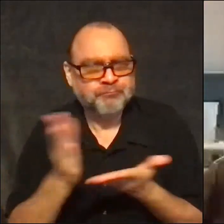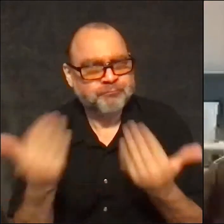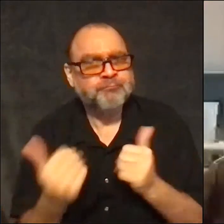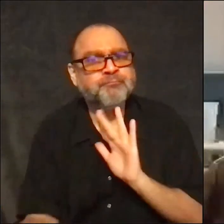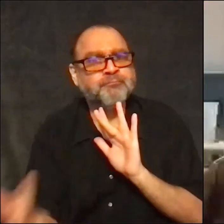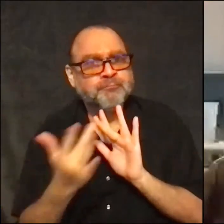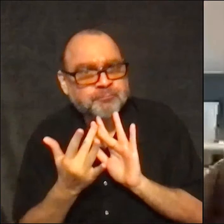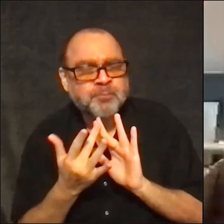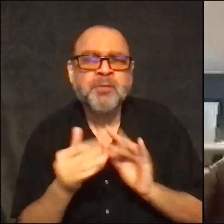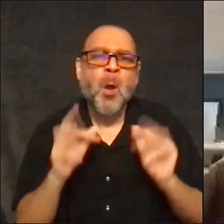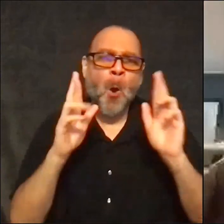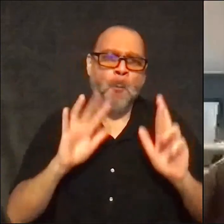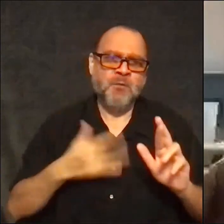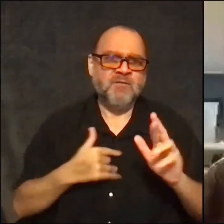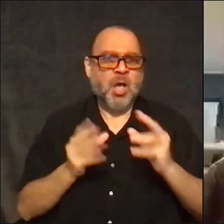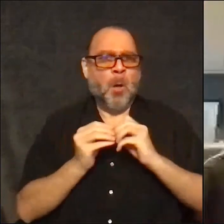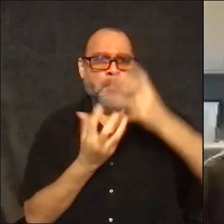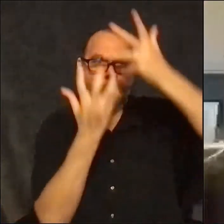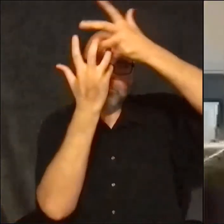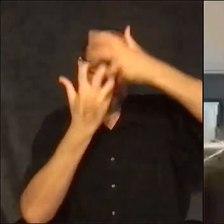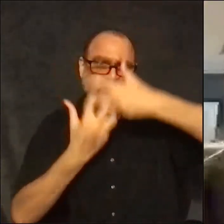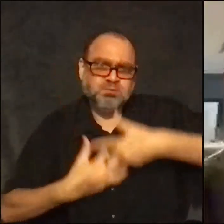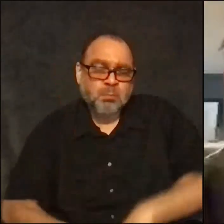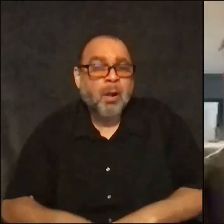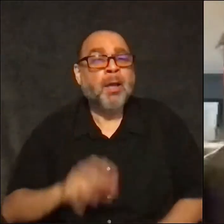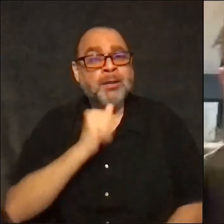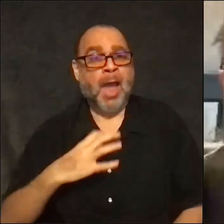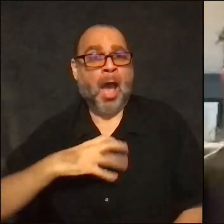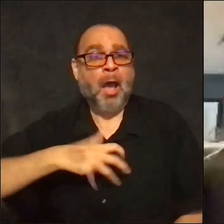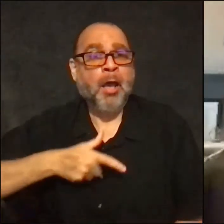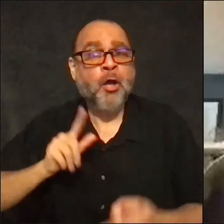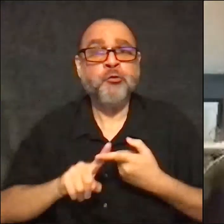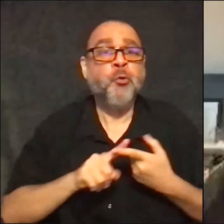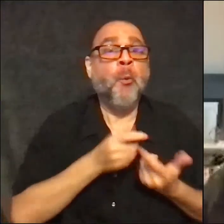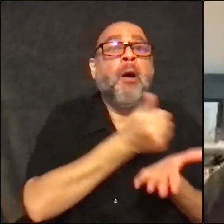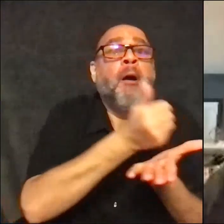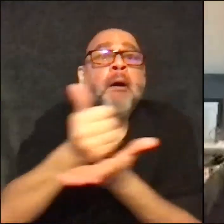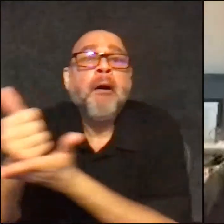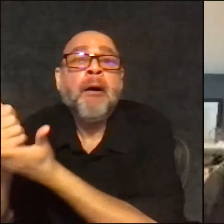and not find yourself coached for the benefit of other people. Thank you.